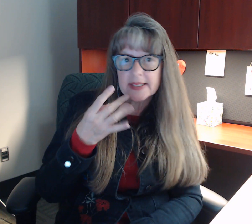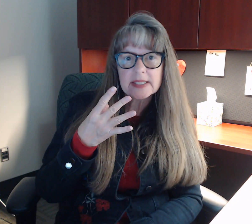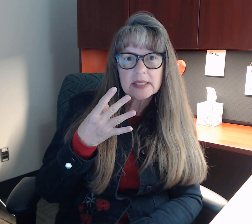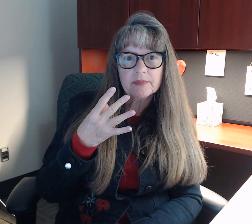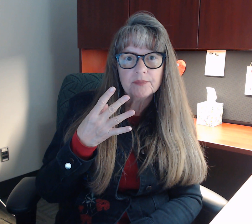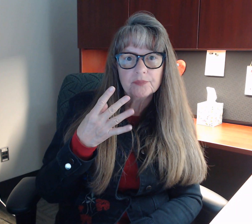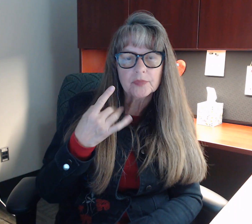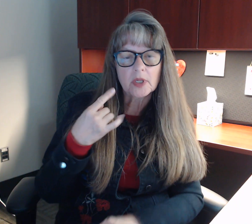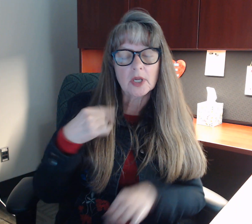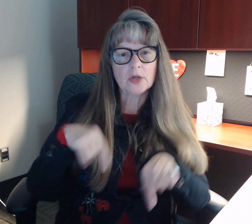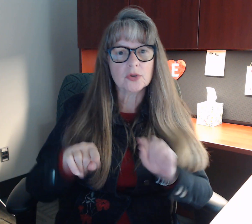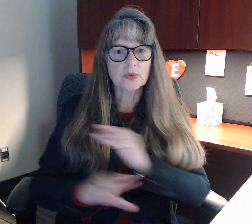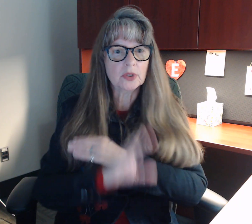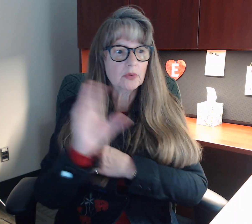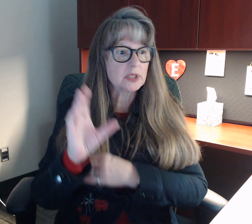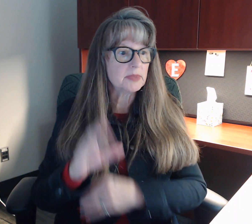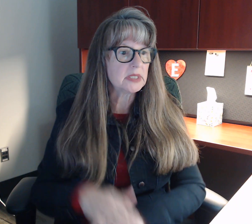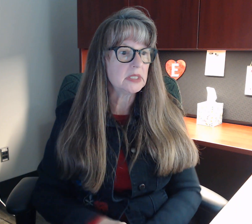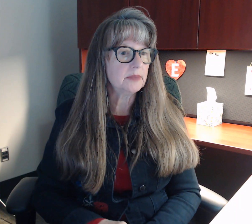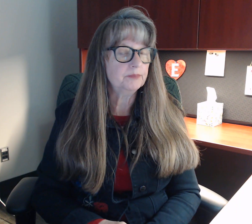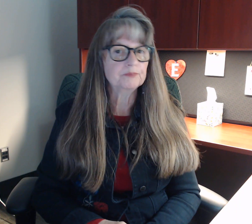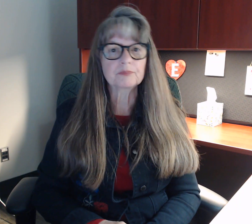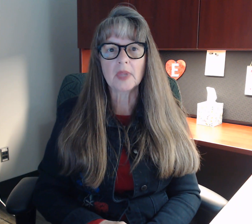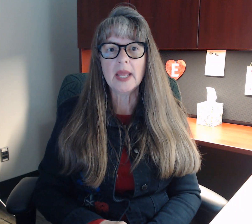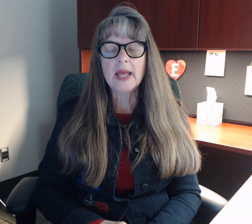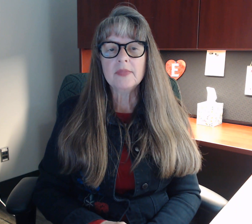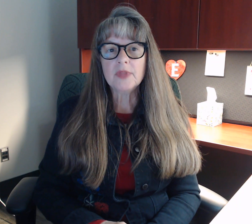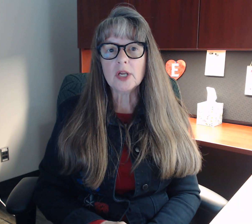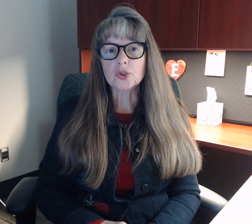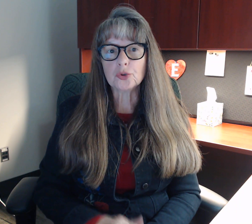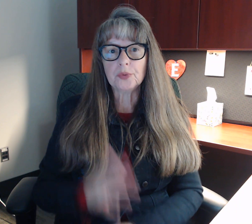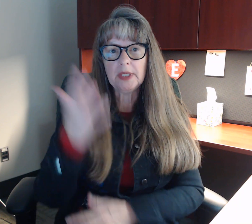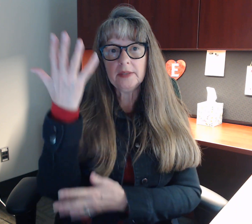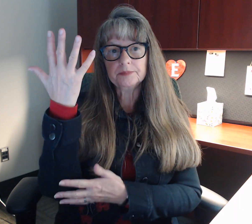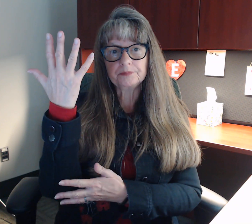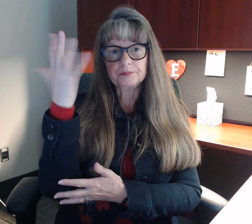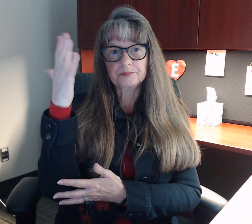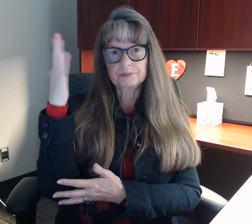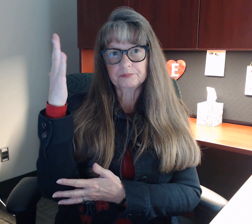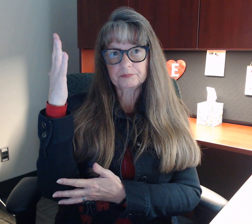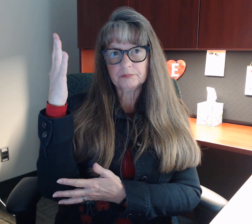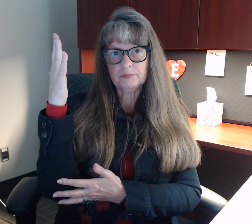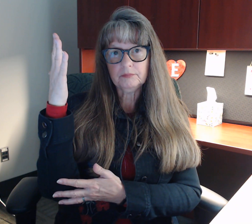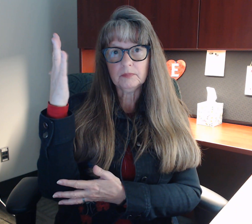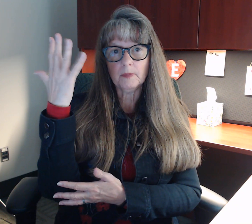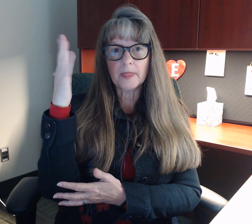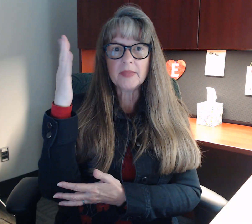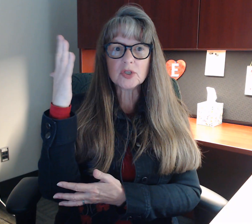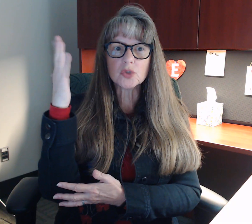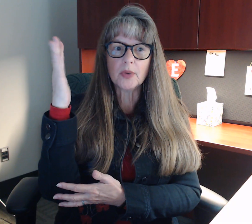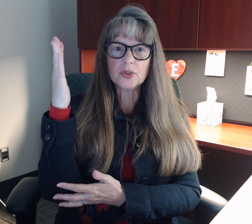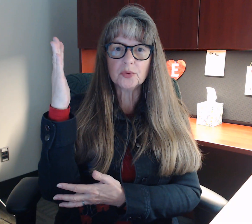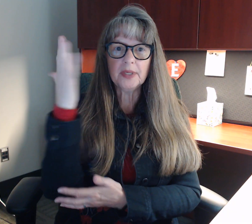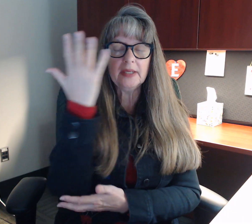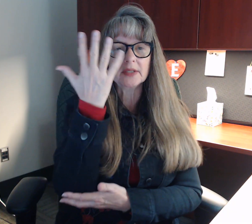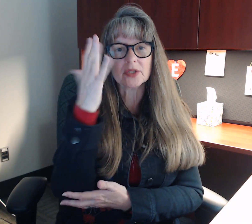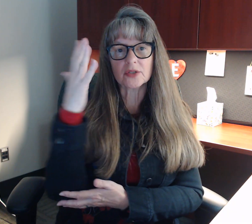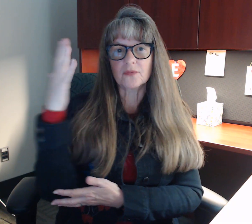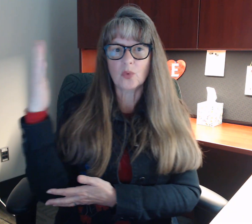lights during the Christmas season. Then a tree. This is one tree, and this is a